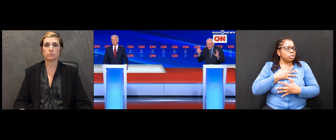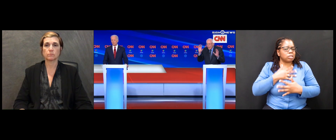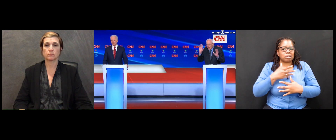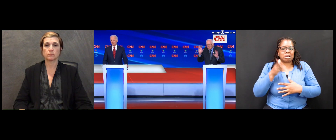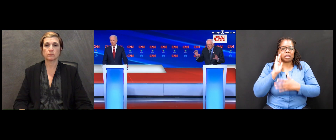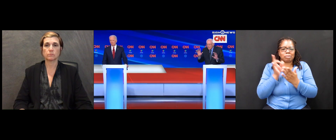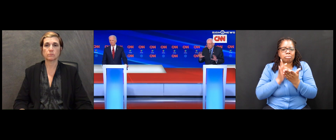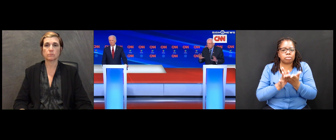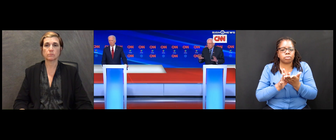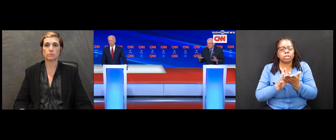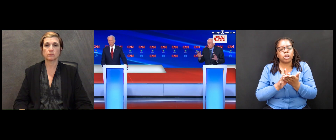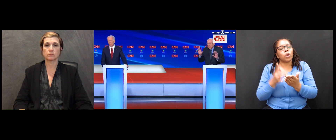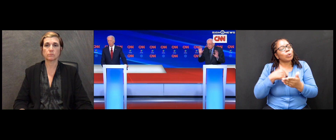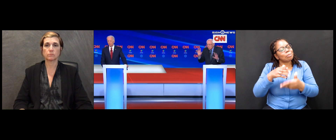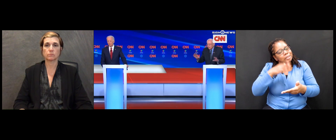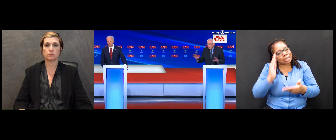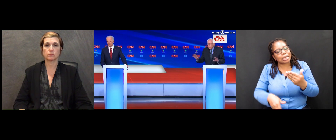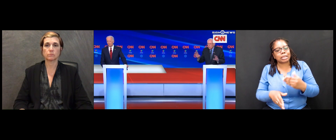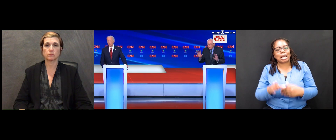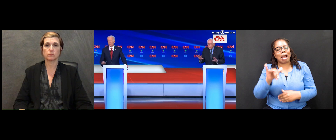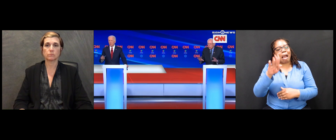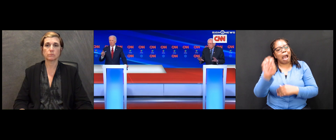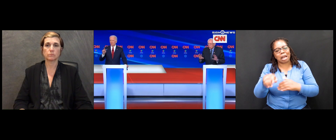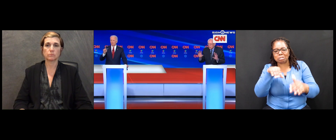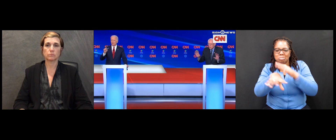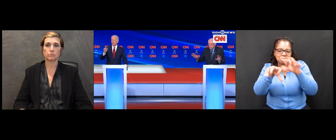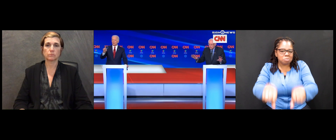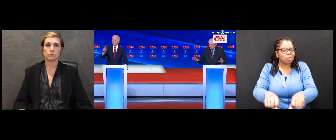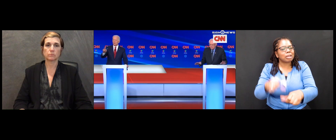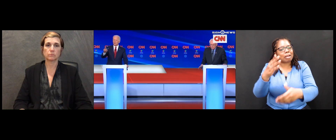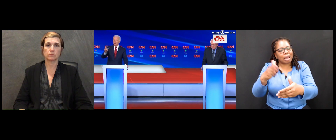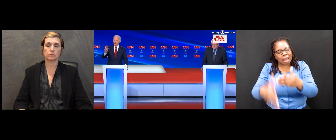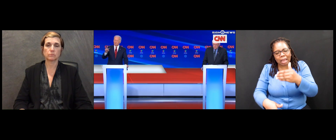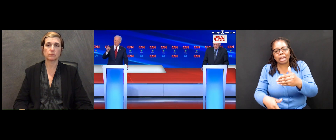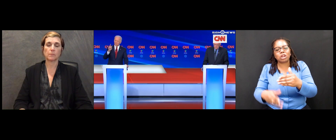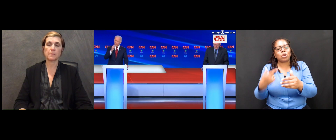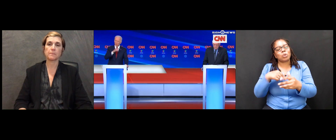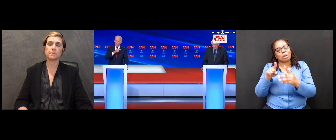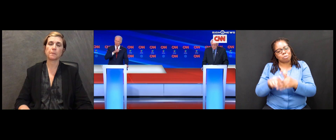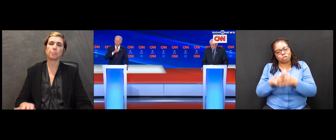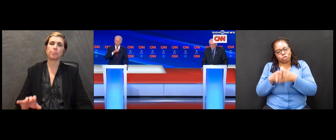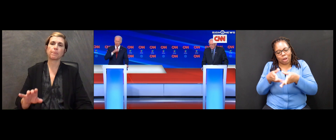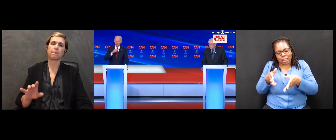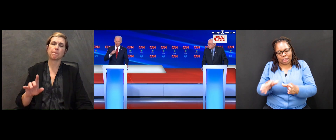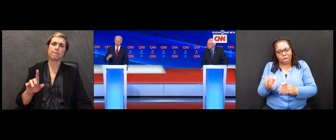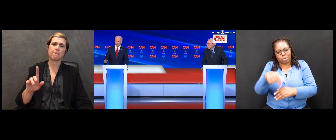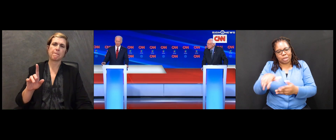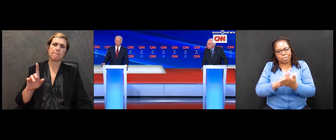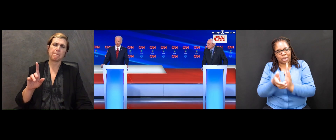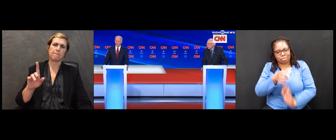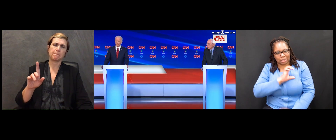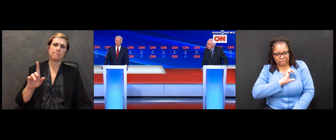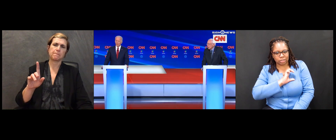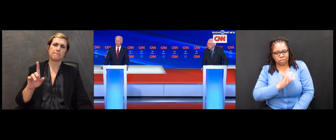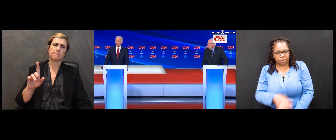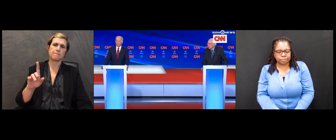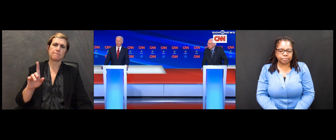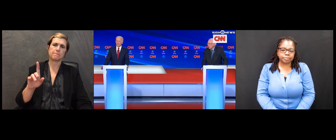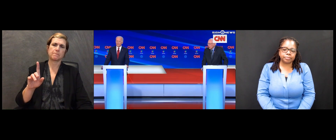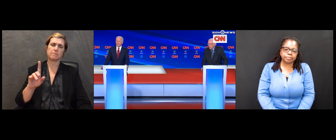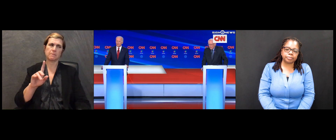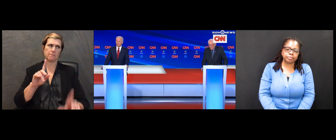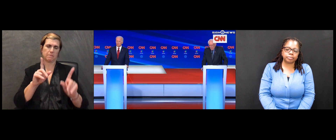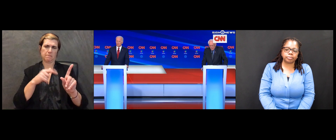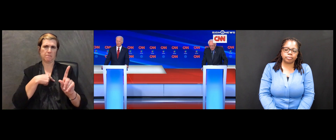and end the ICE raids and move toward a path toward citizenship. Let me set the record straight, as some of you said. You know,